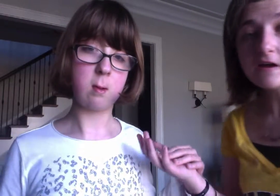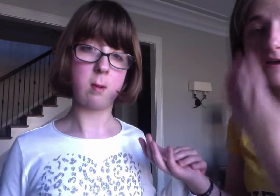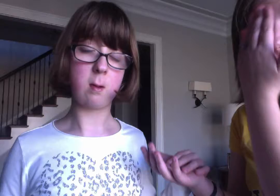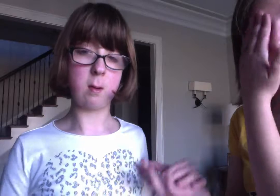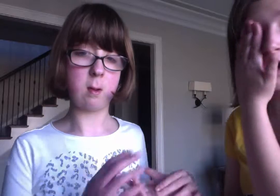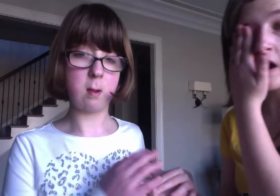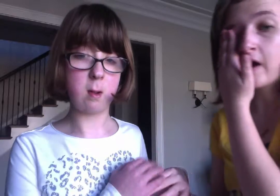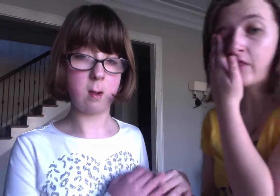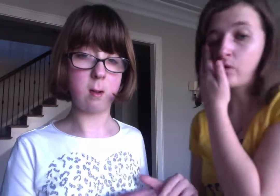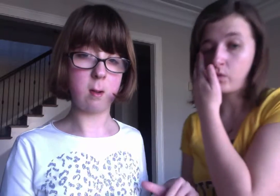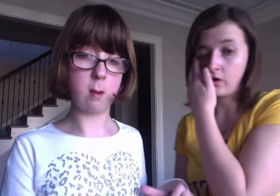one. We are the